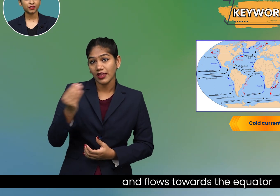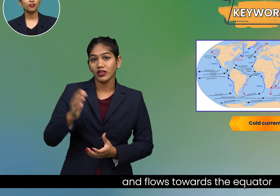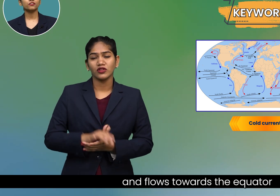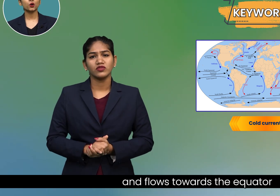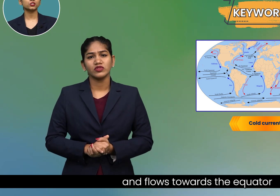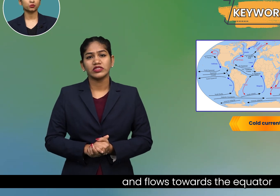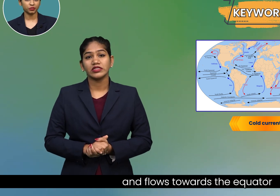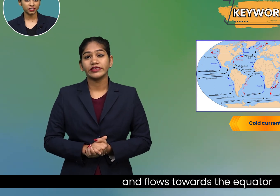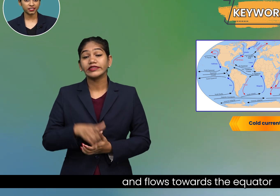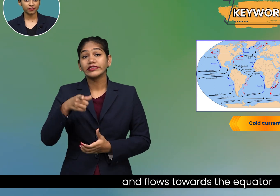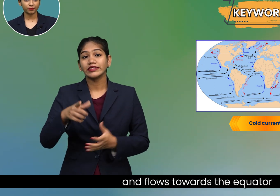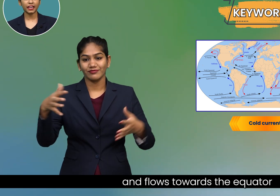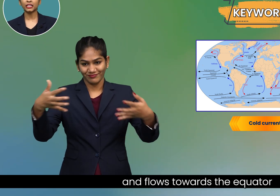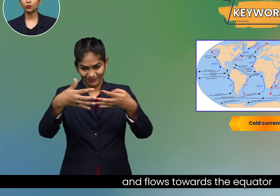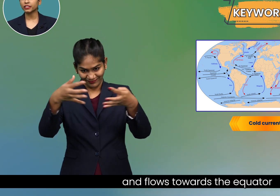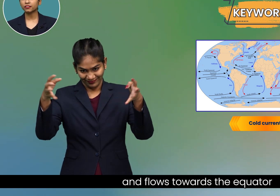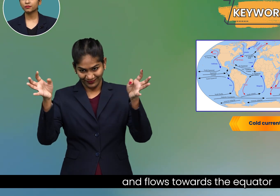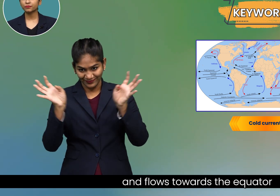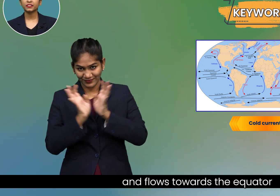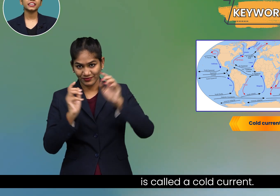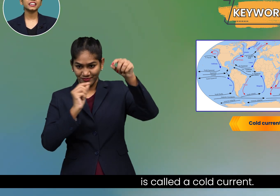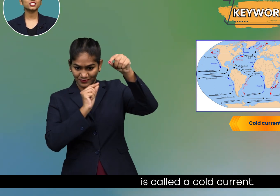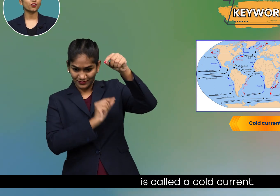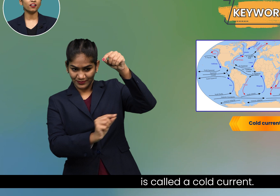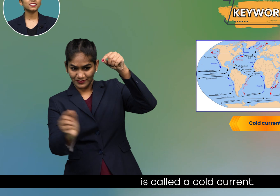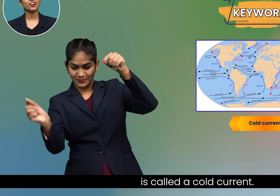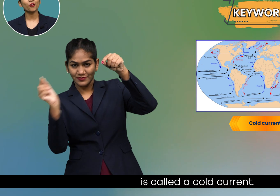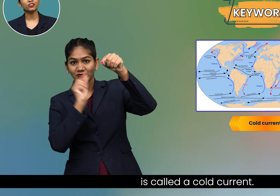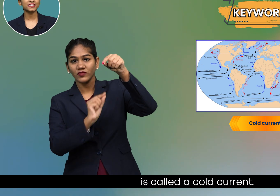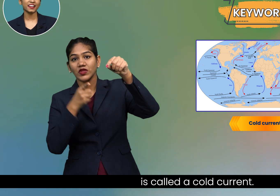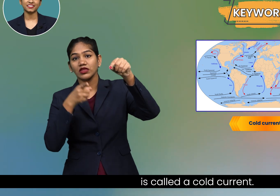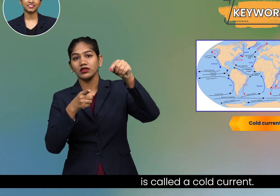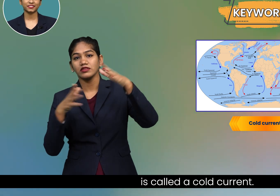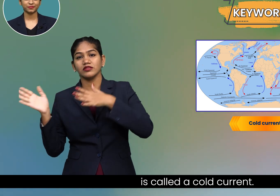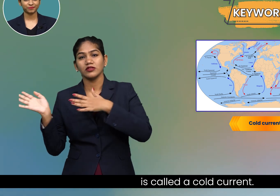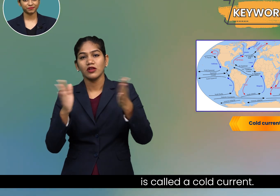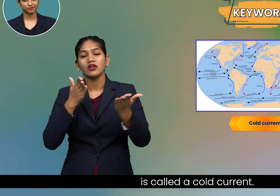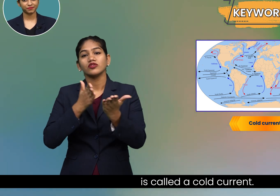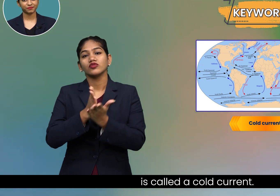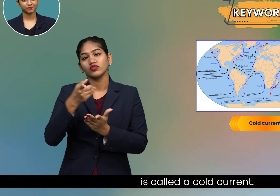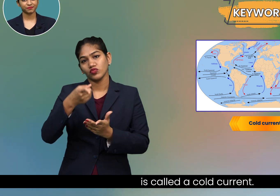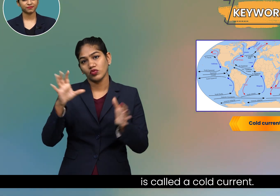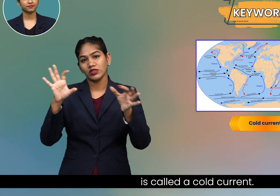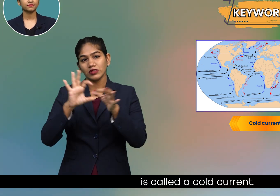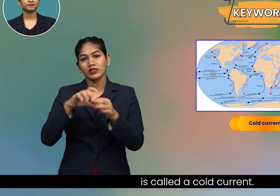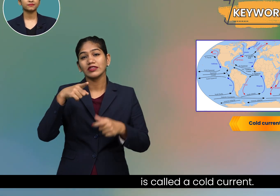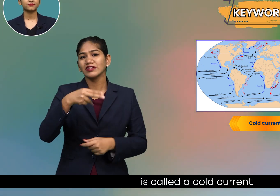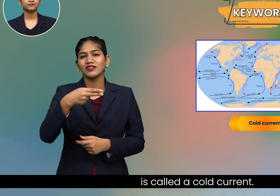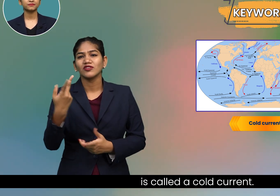And flows towards the equator is called a cold current.